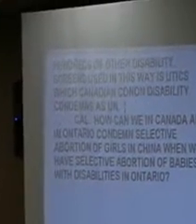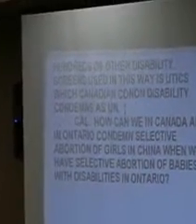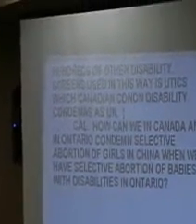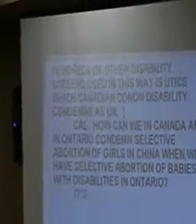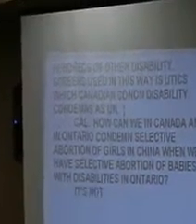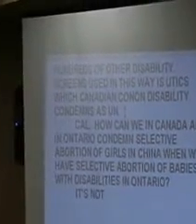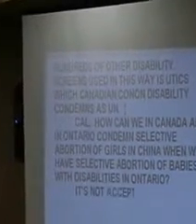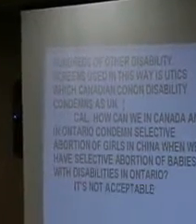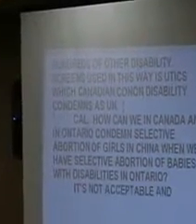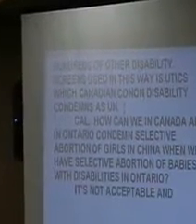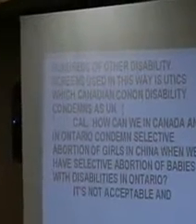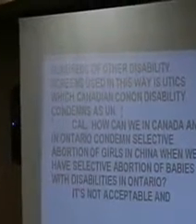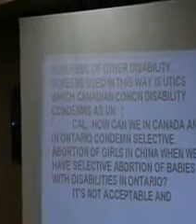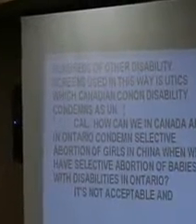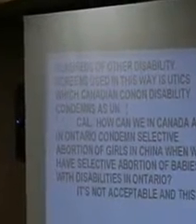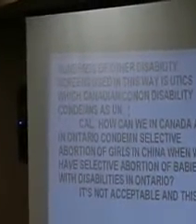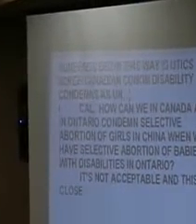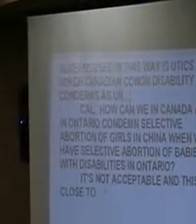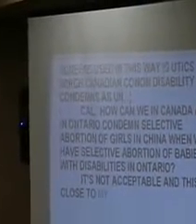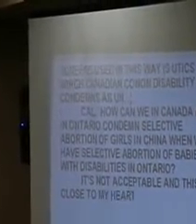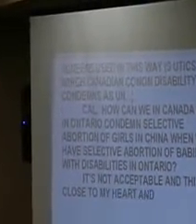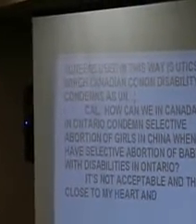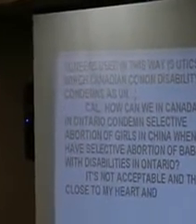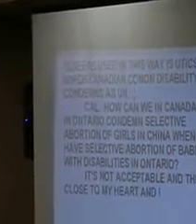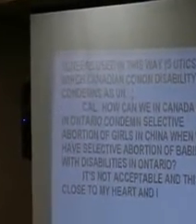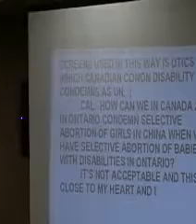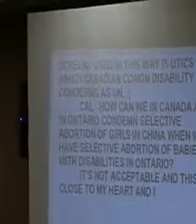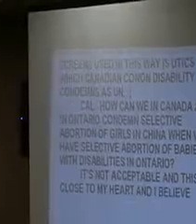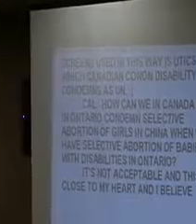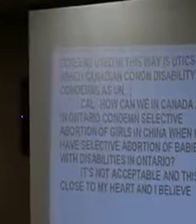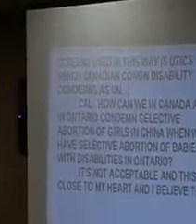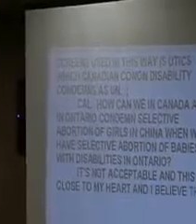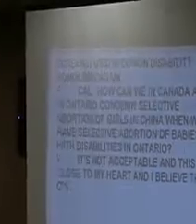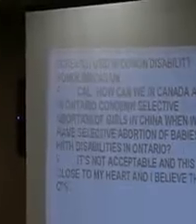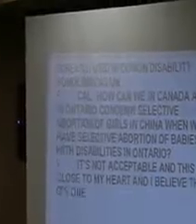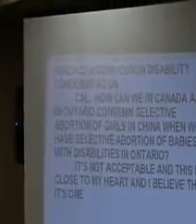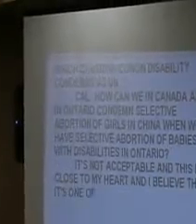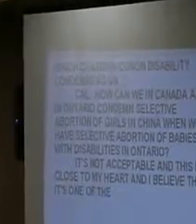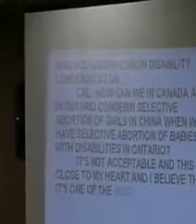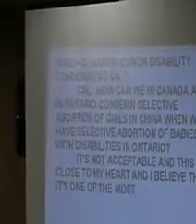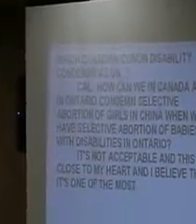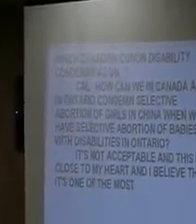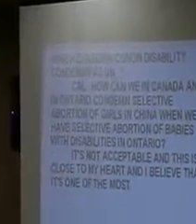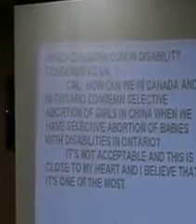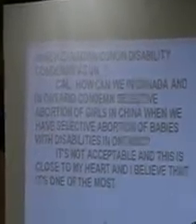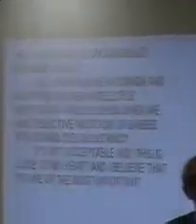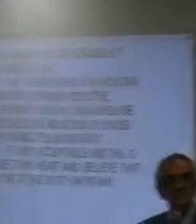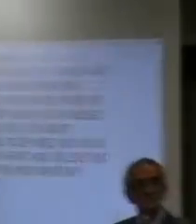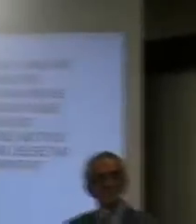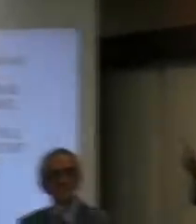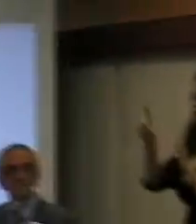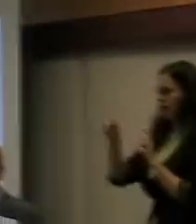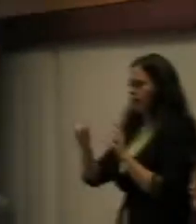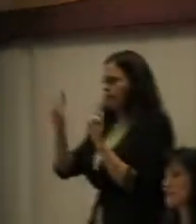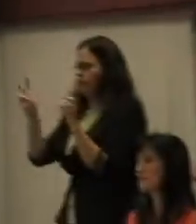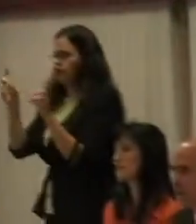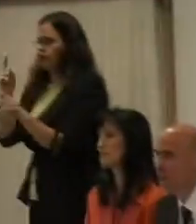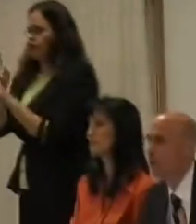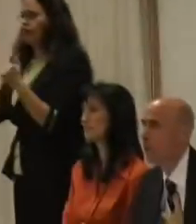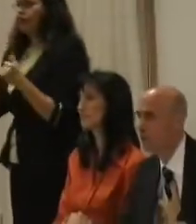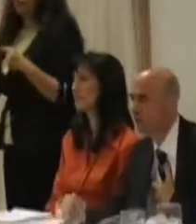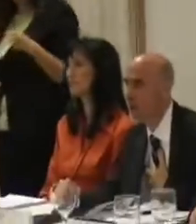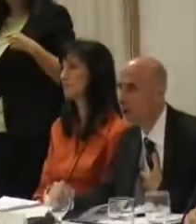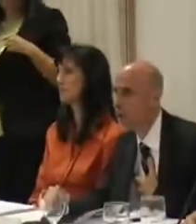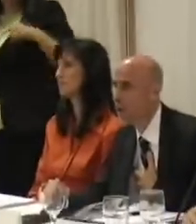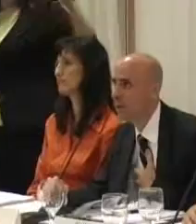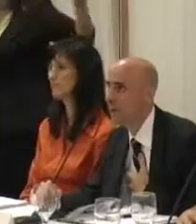acceptable, and this is close to my heart, and I believe that it's one of the most important disability issues that none of my colleagues